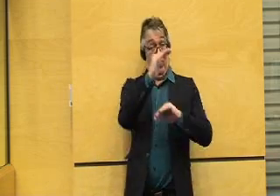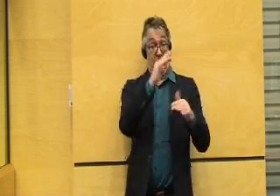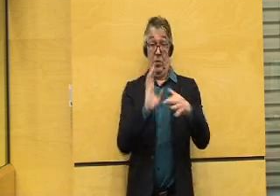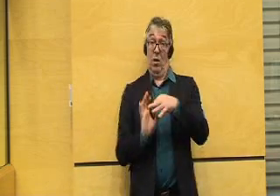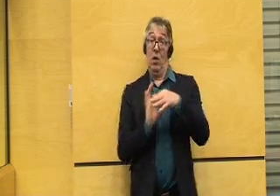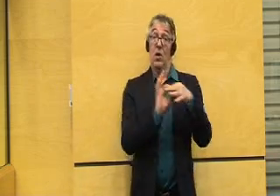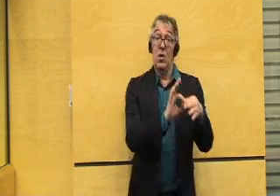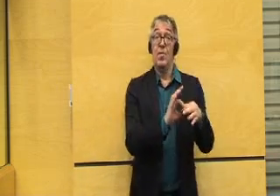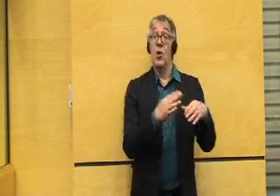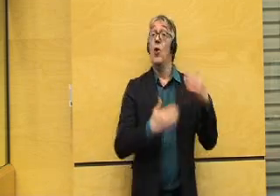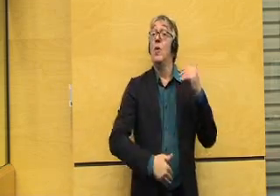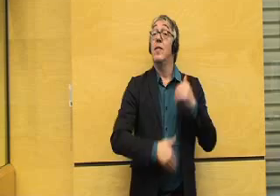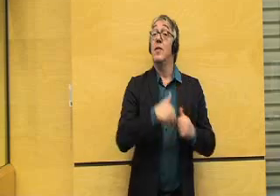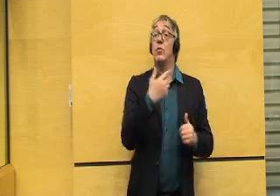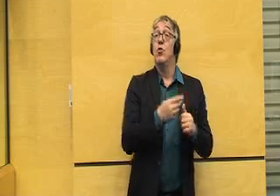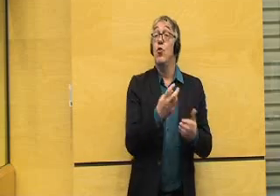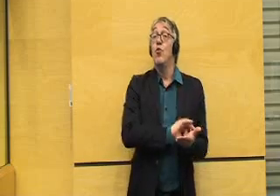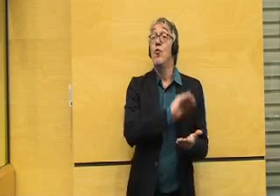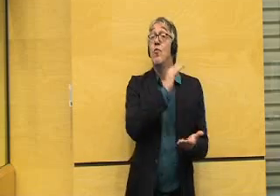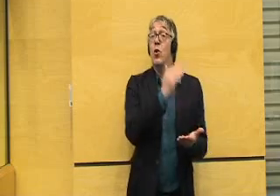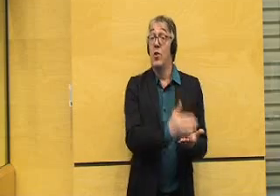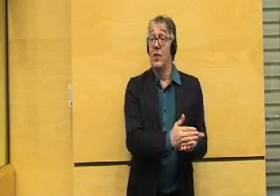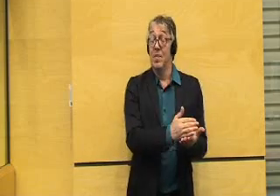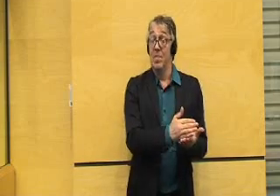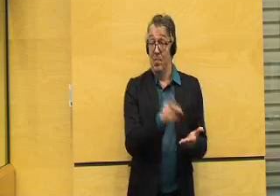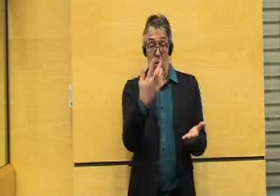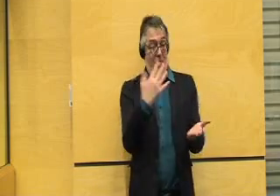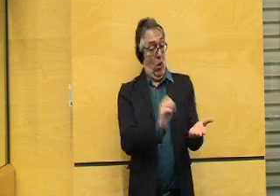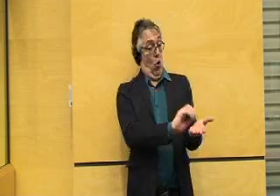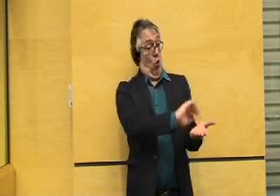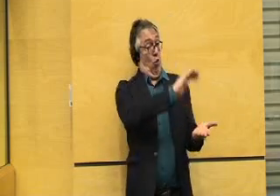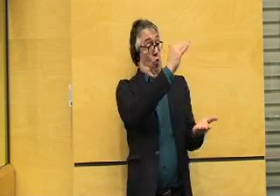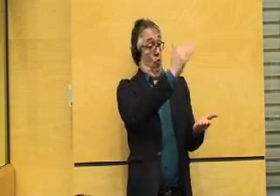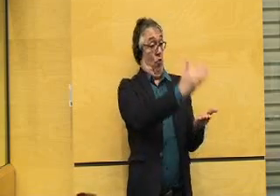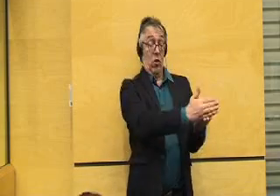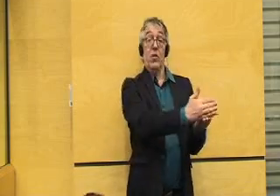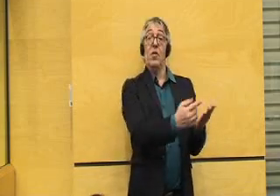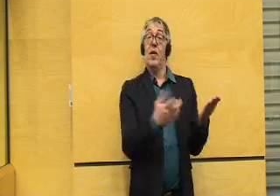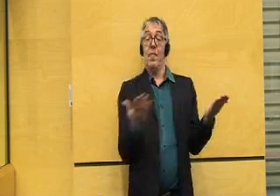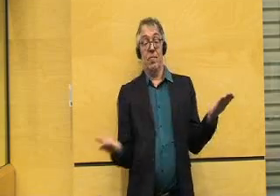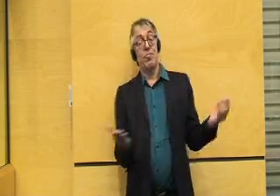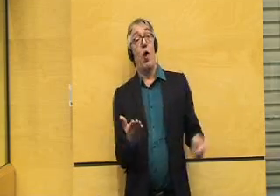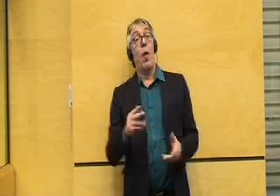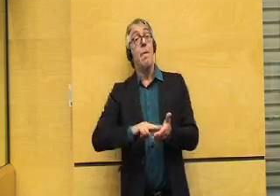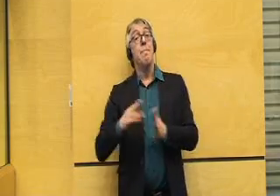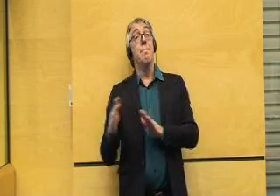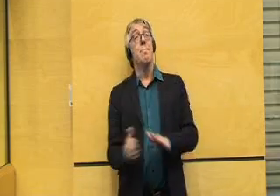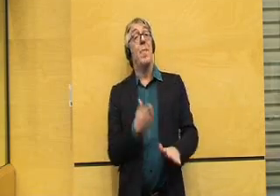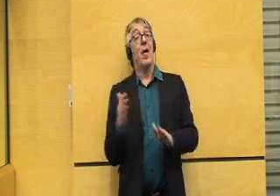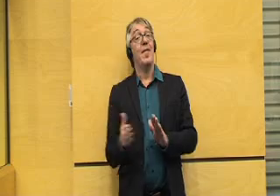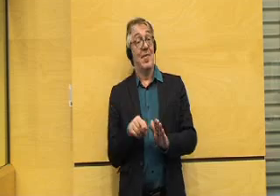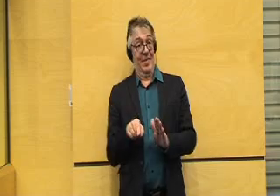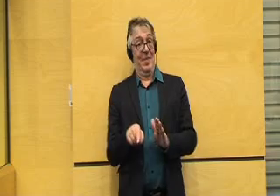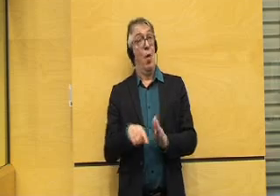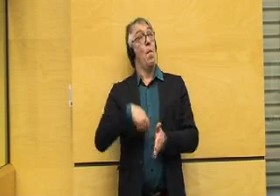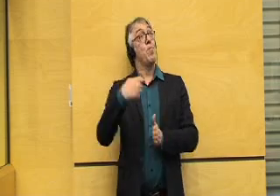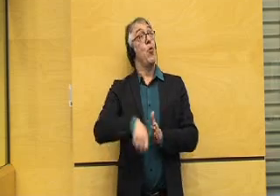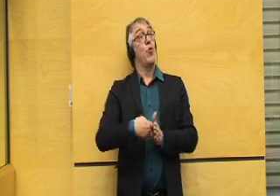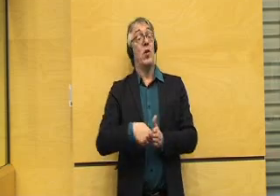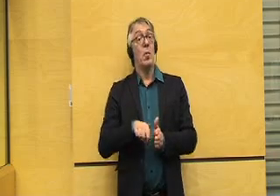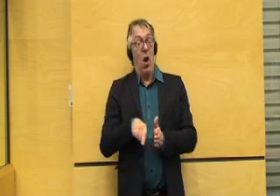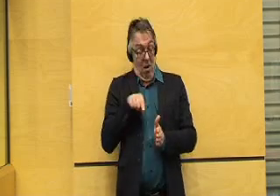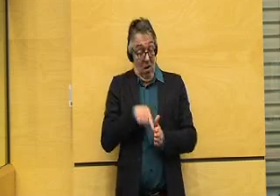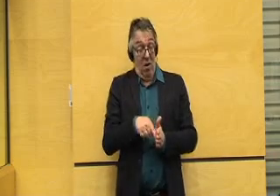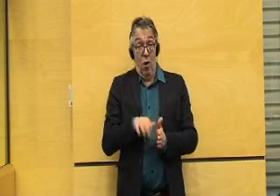disbursed in accordance with a framework plan or project, but not in accordance with the factual needs of persons with